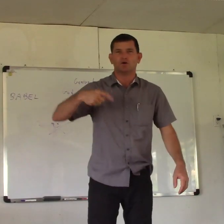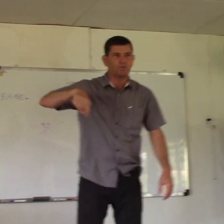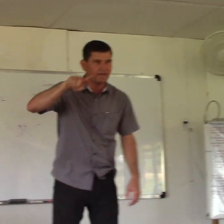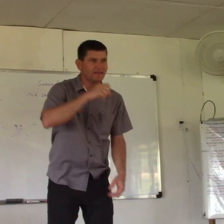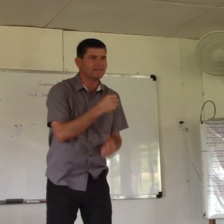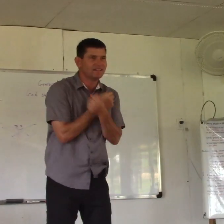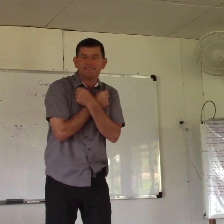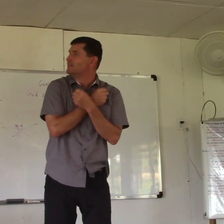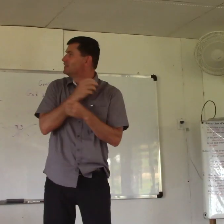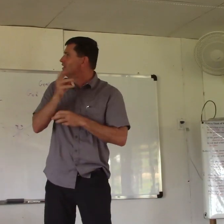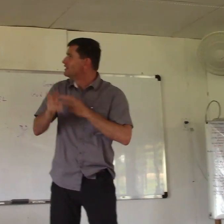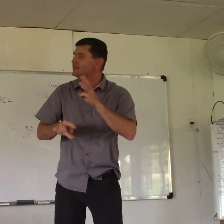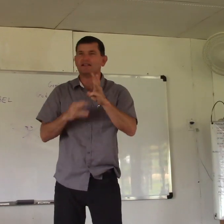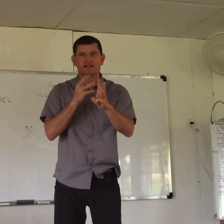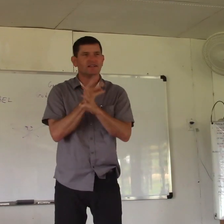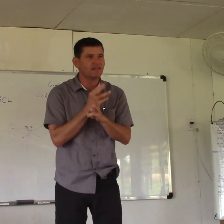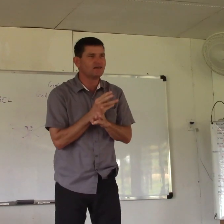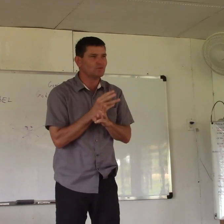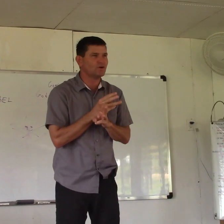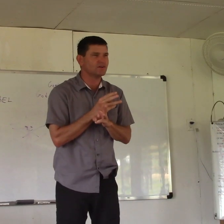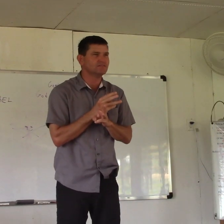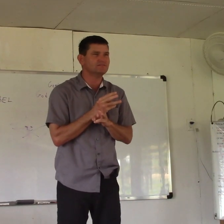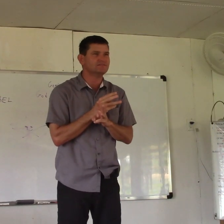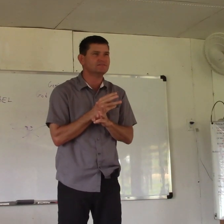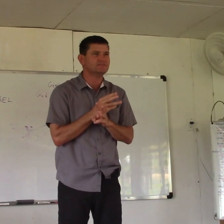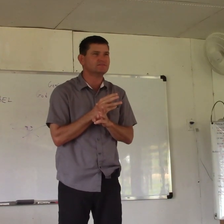We love the world.